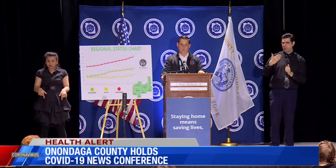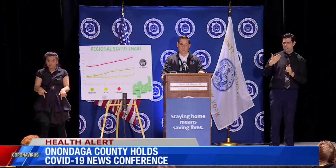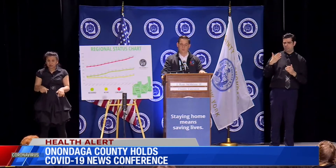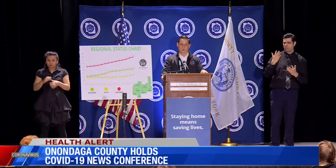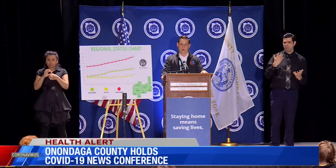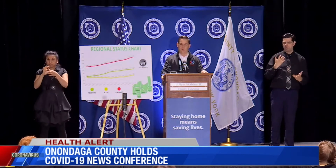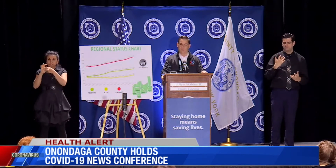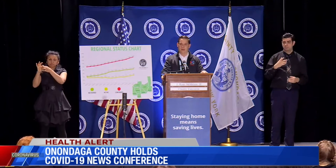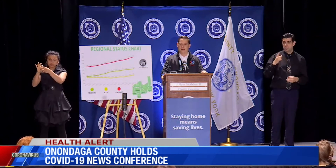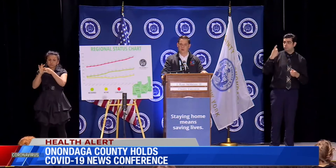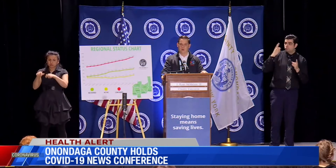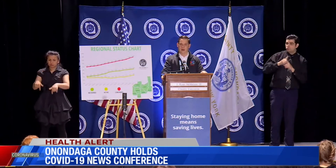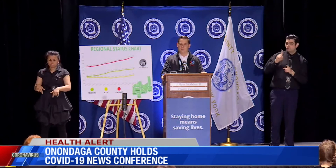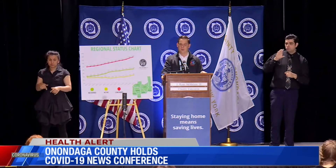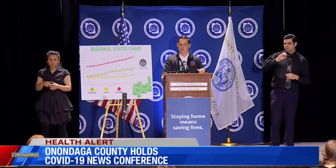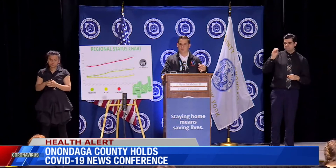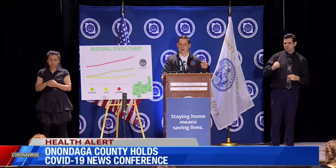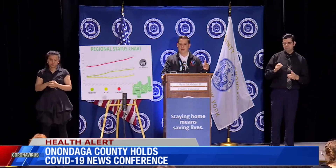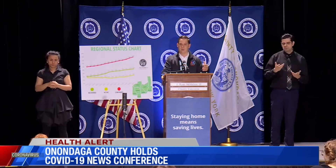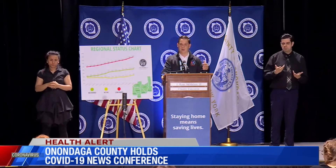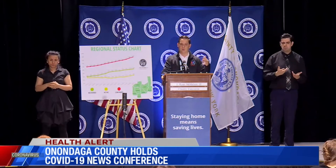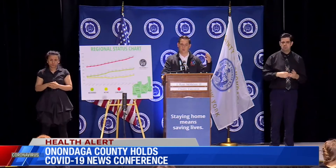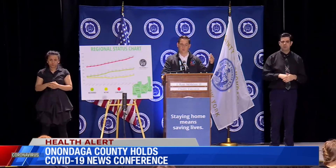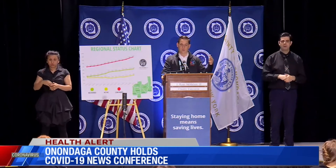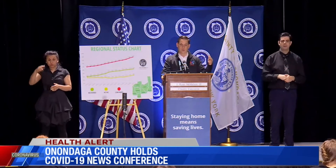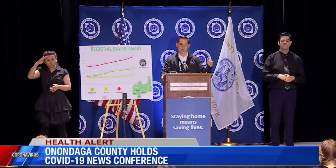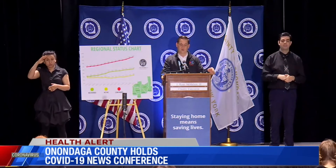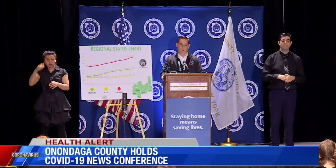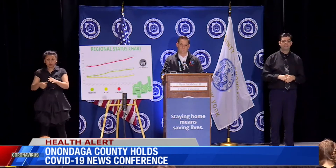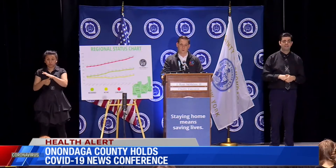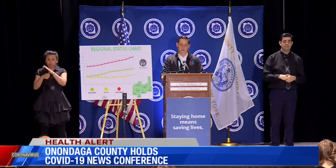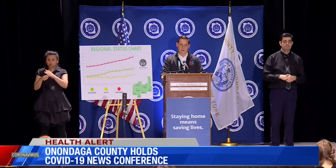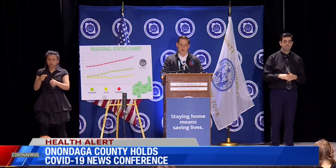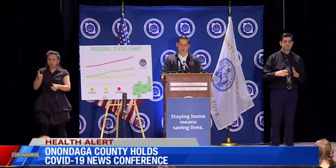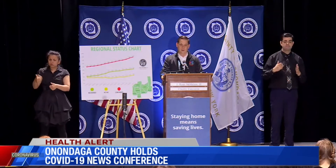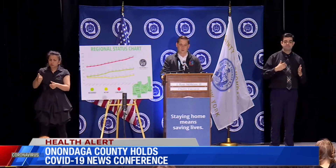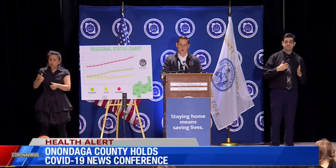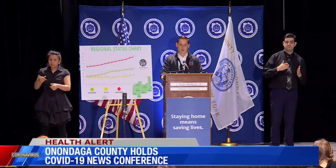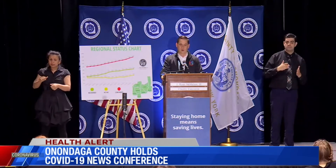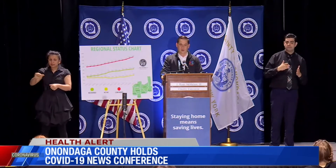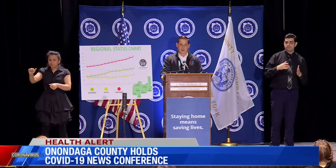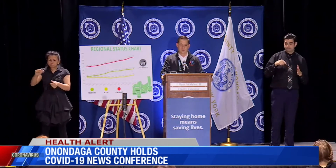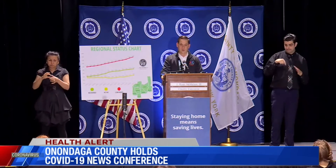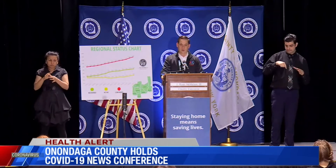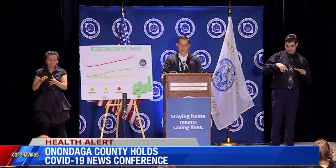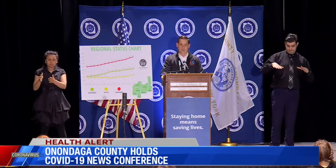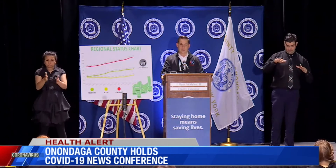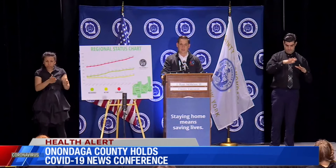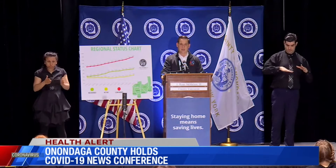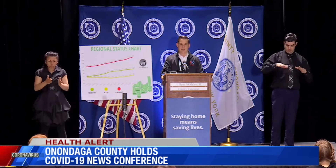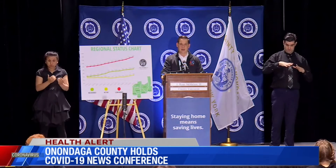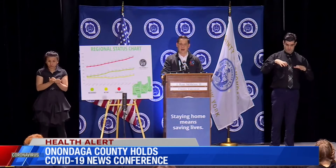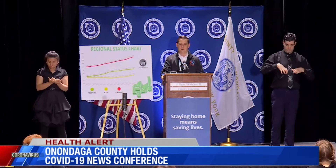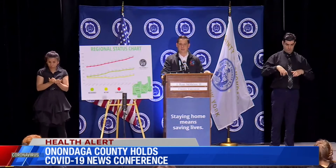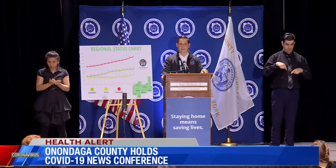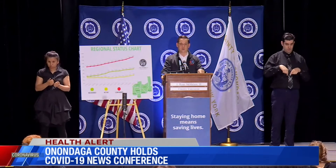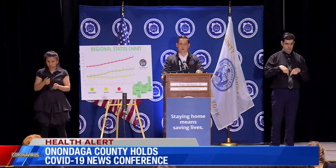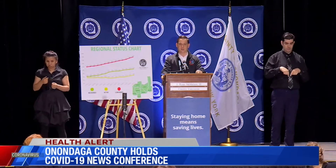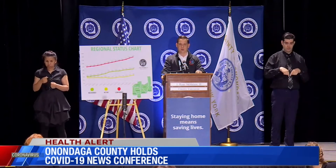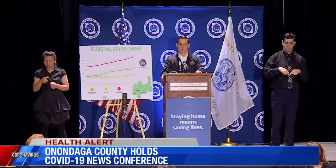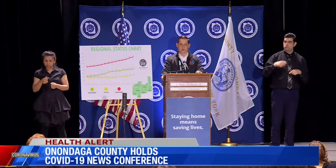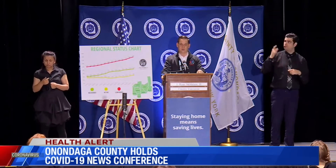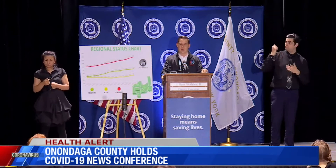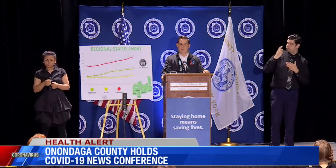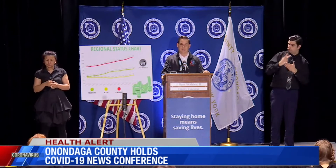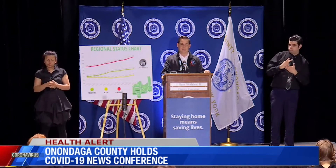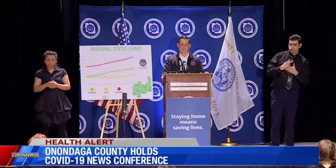to implement our own planning and whatnot because we're competent and we're the regional government. So certainly, I was asked this